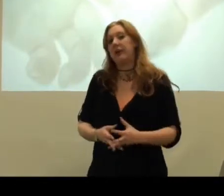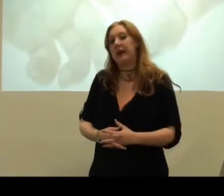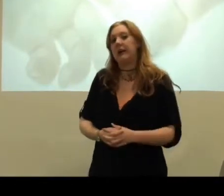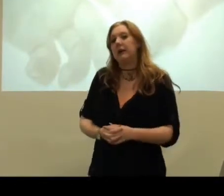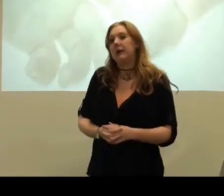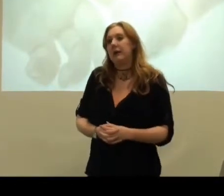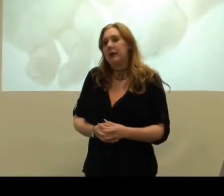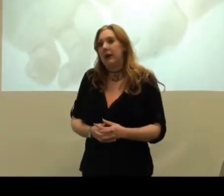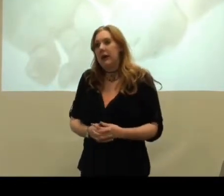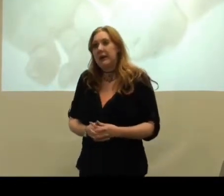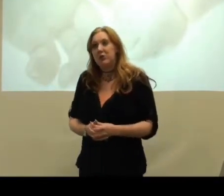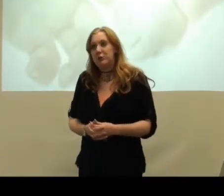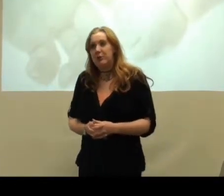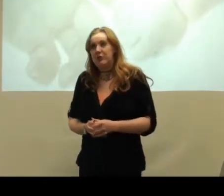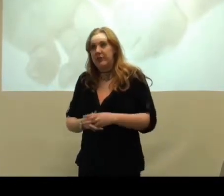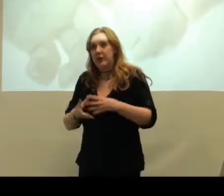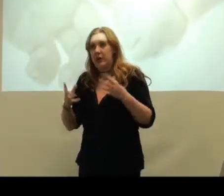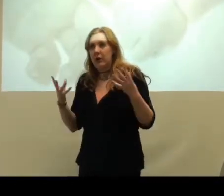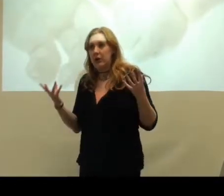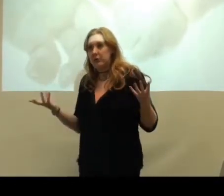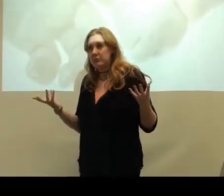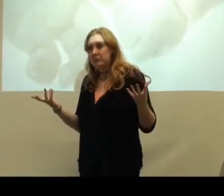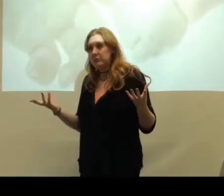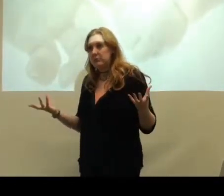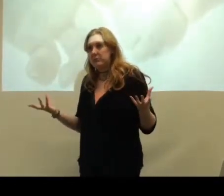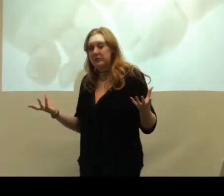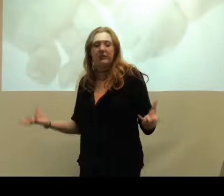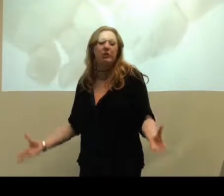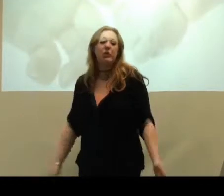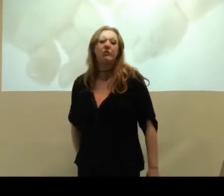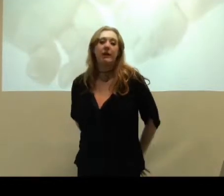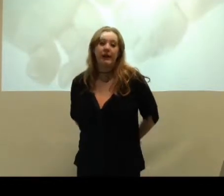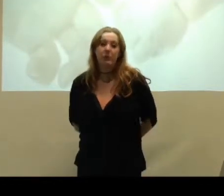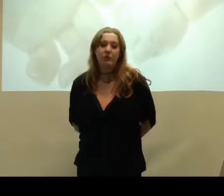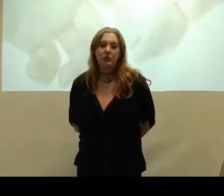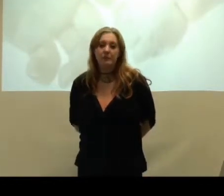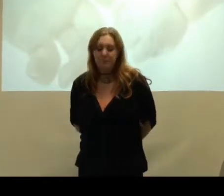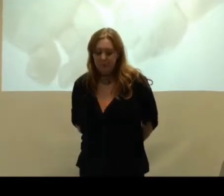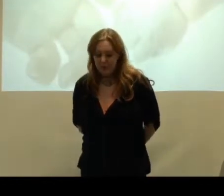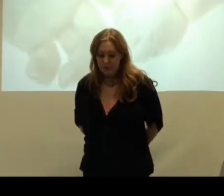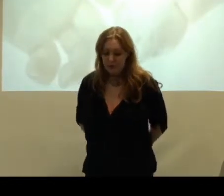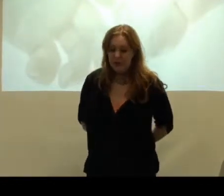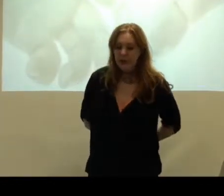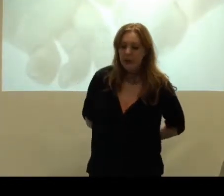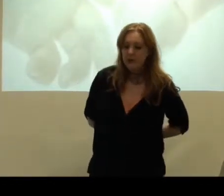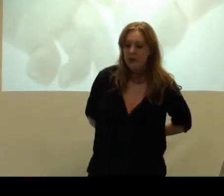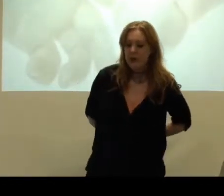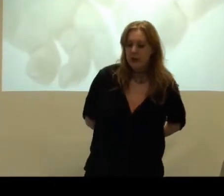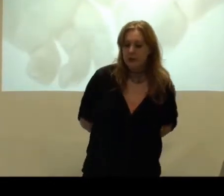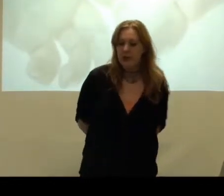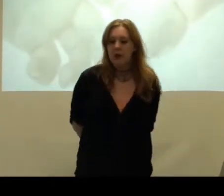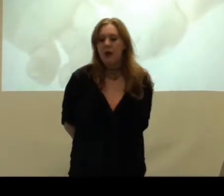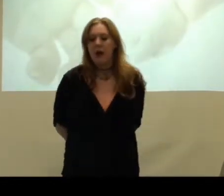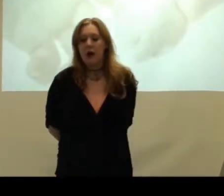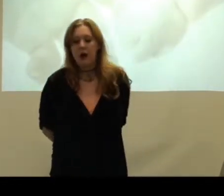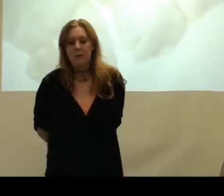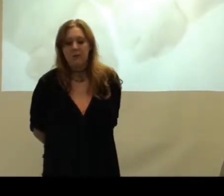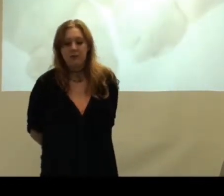hearing counterparts that don't know sign language. For years and years,